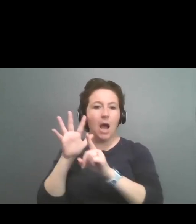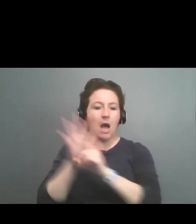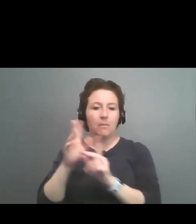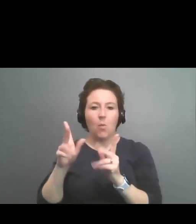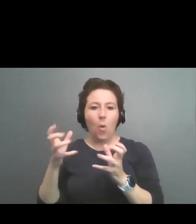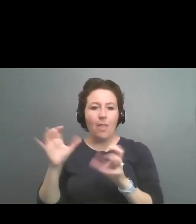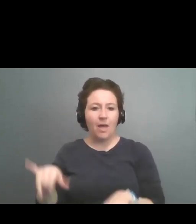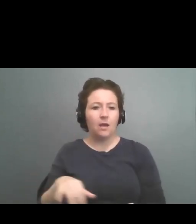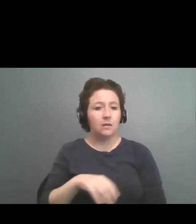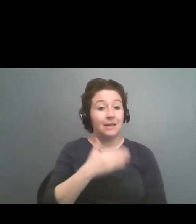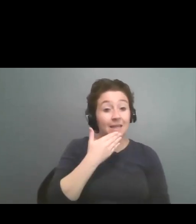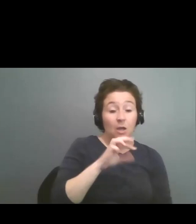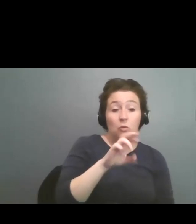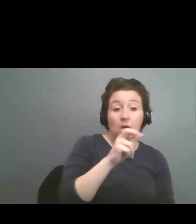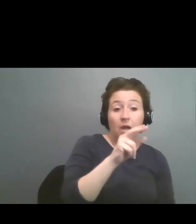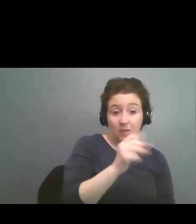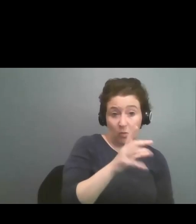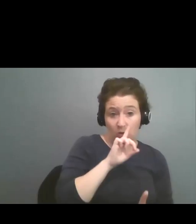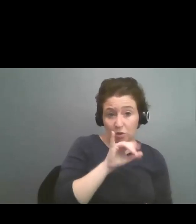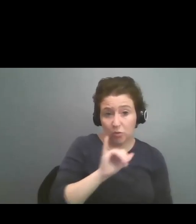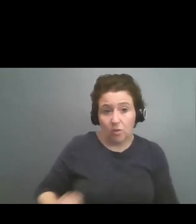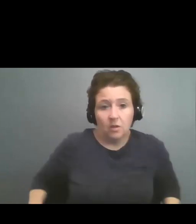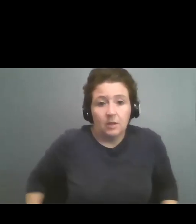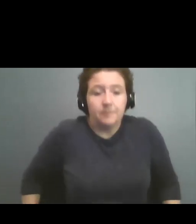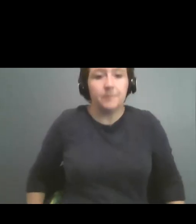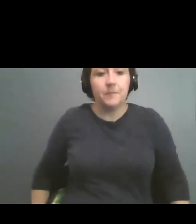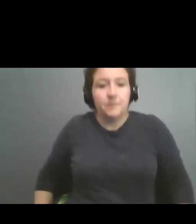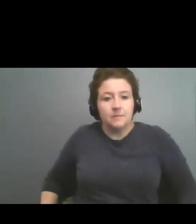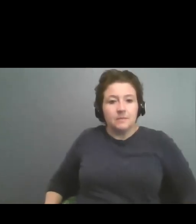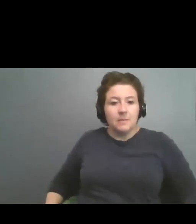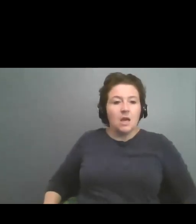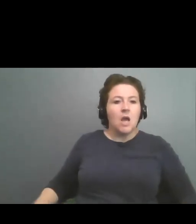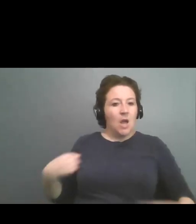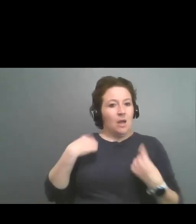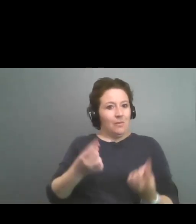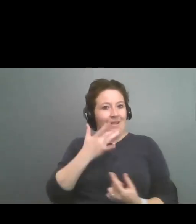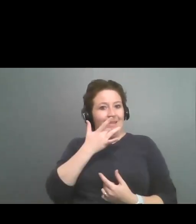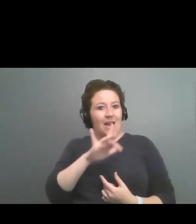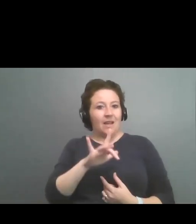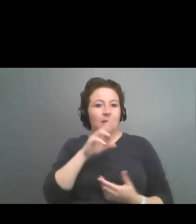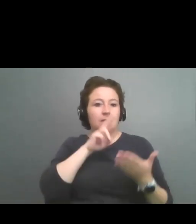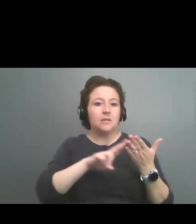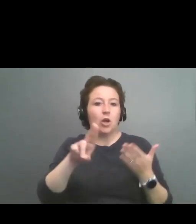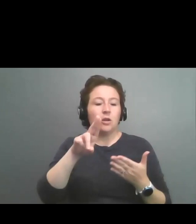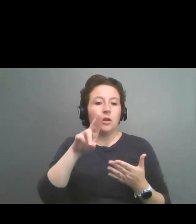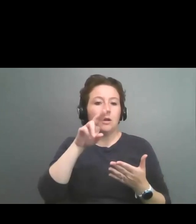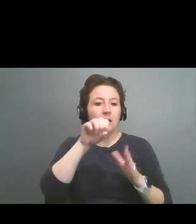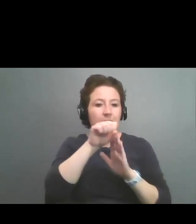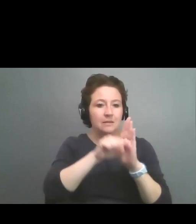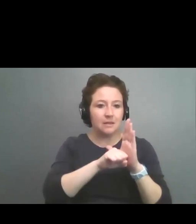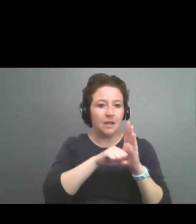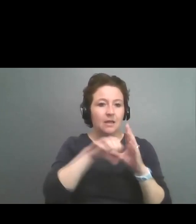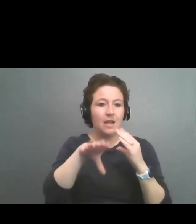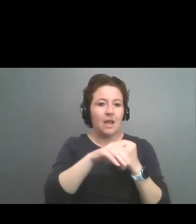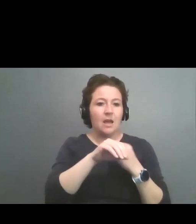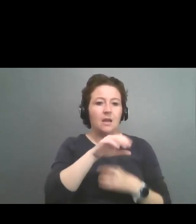Thank you, Roxanna. Do you want a chance to answer that as well? Well, we've been lucky. So the Secretary of State put in his state